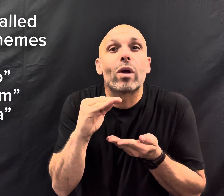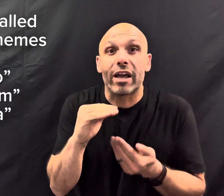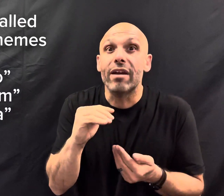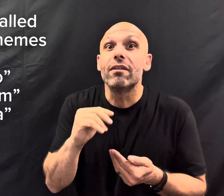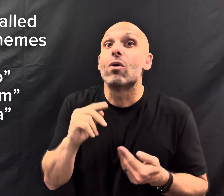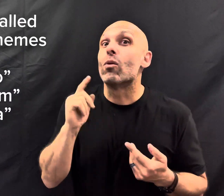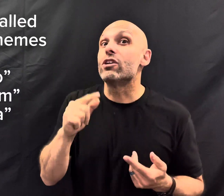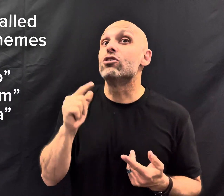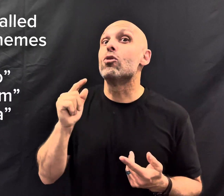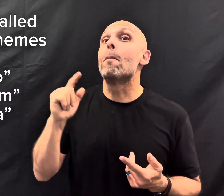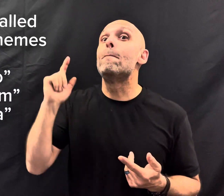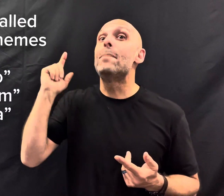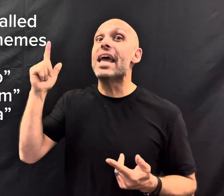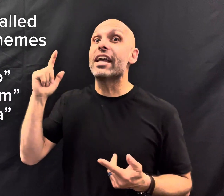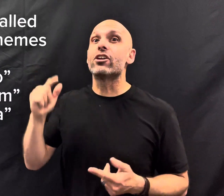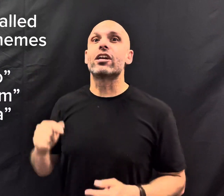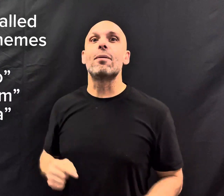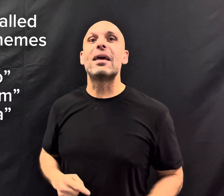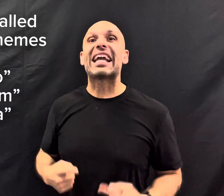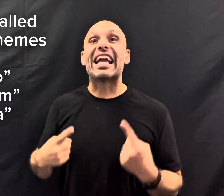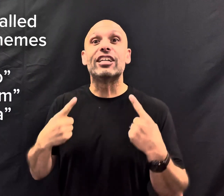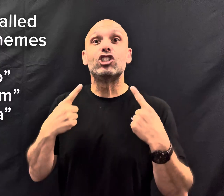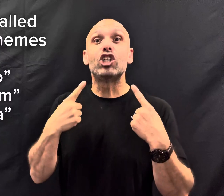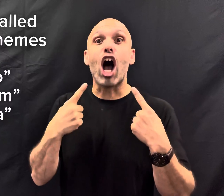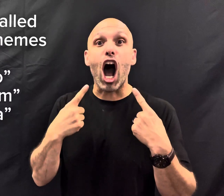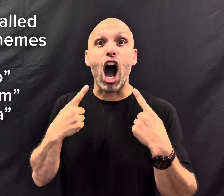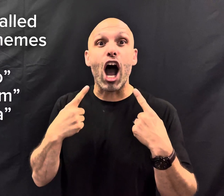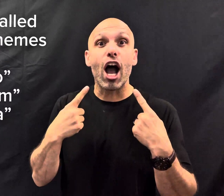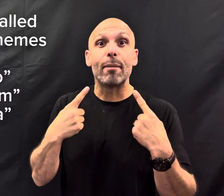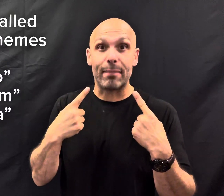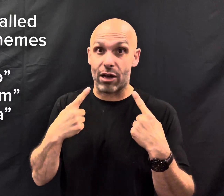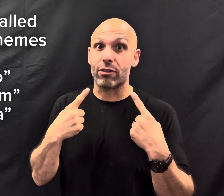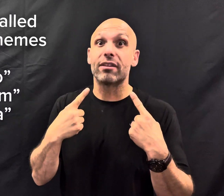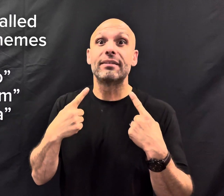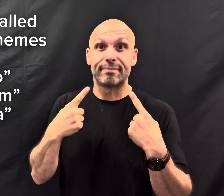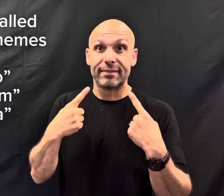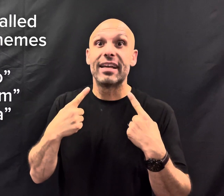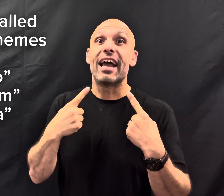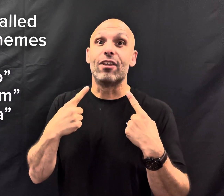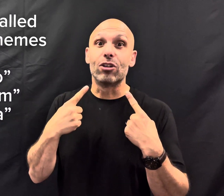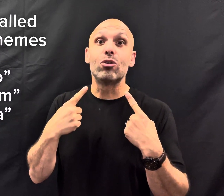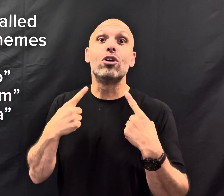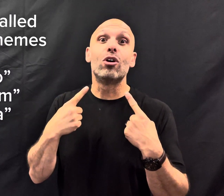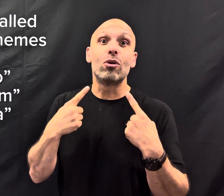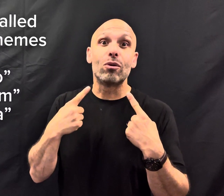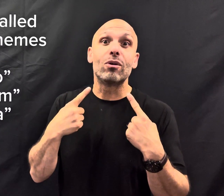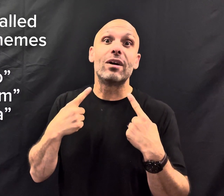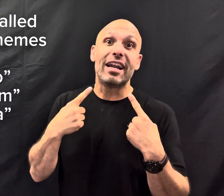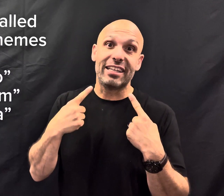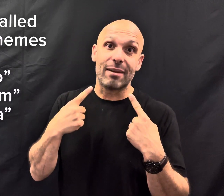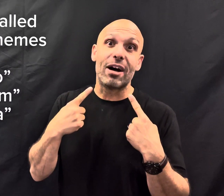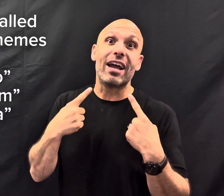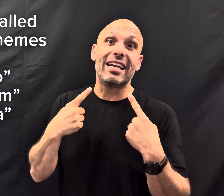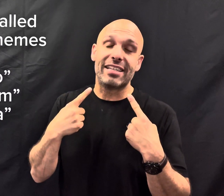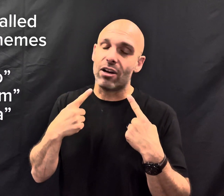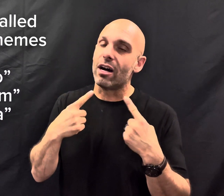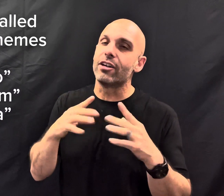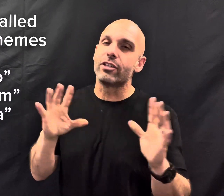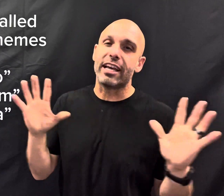Okay? When you do big, you're gonna make a cha mouth. And those who know anything about ASL understand the